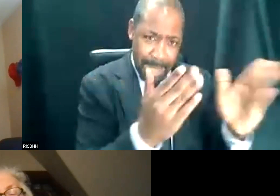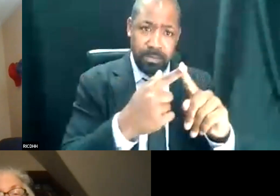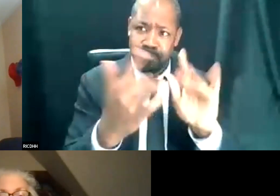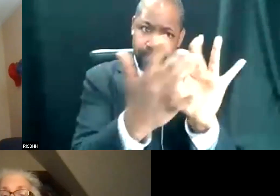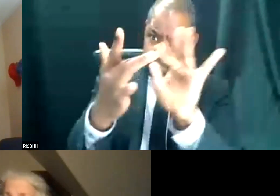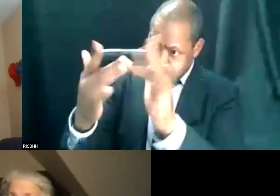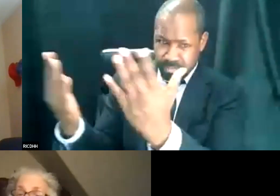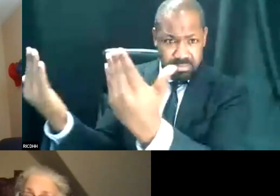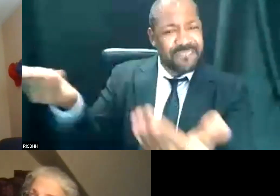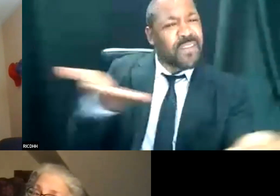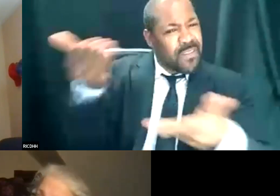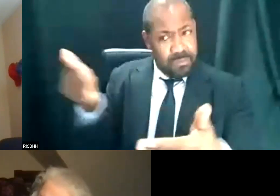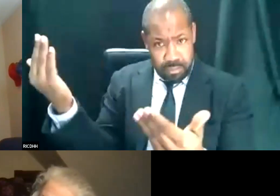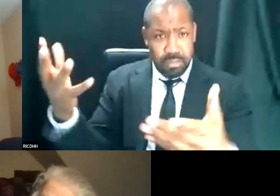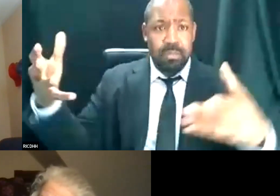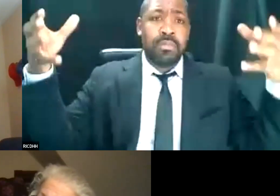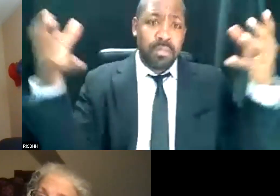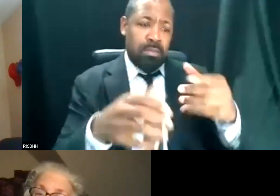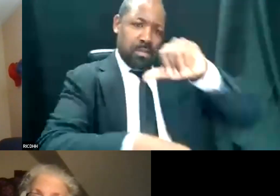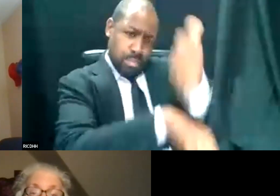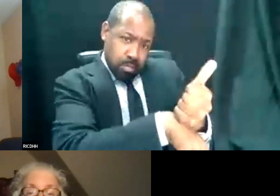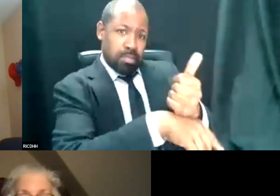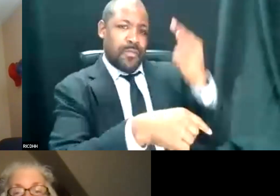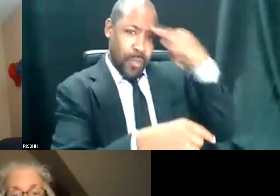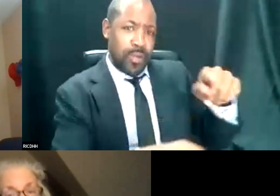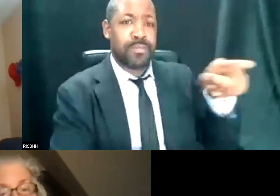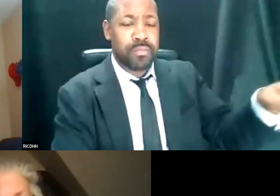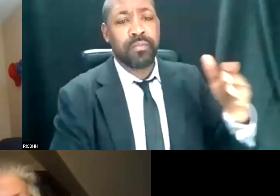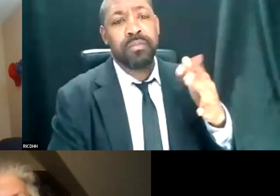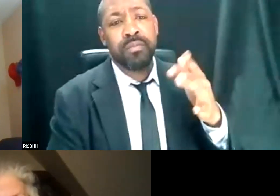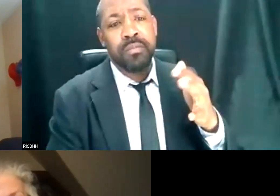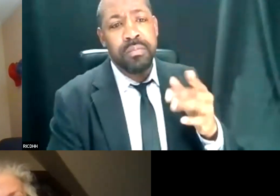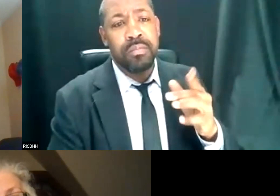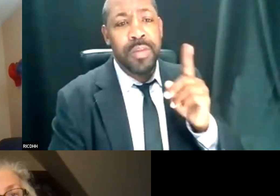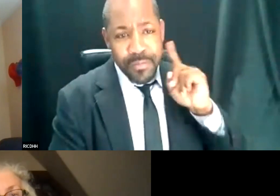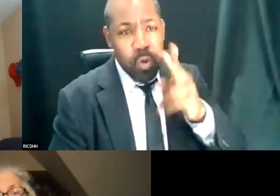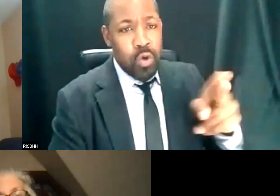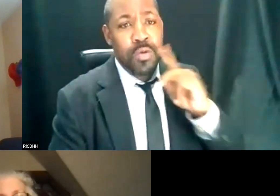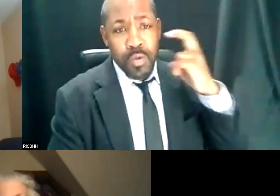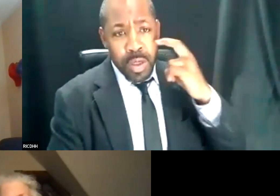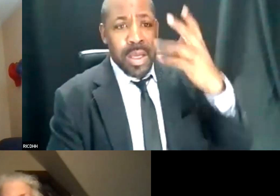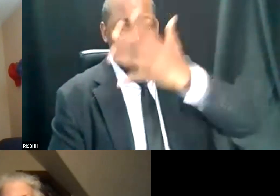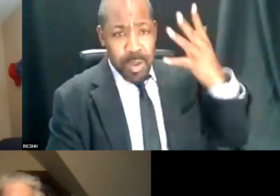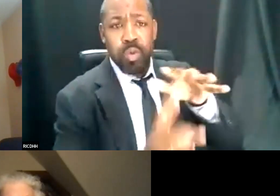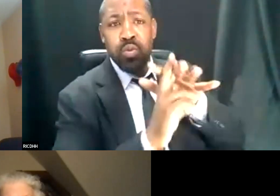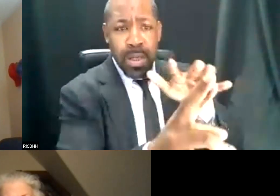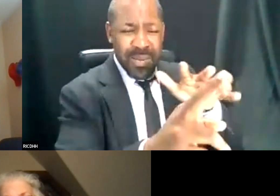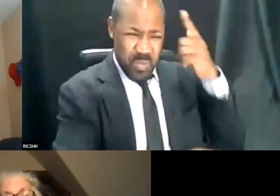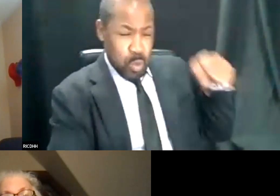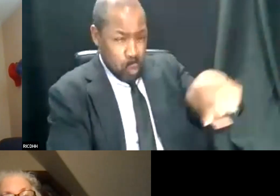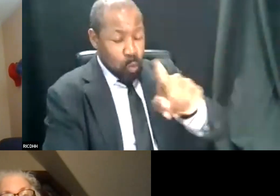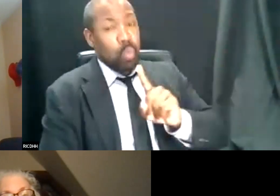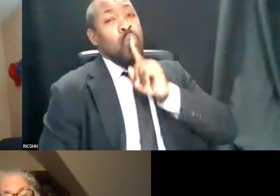and especially for deaf, hard of hearing, and deaf-blind individuals who themselves are immigrants and refugees. So we're going to be working on that